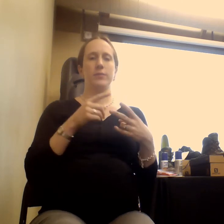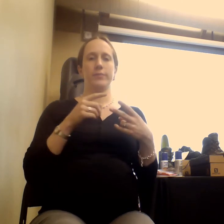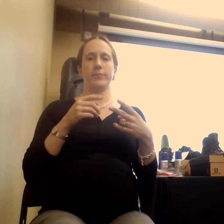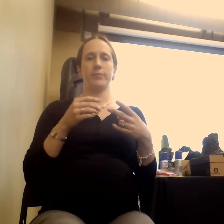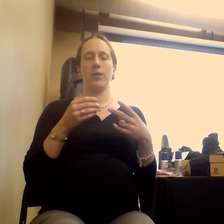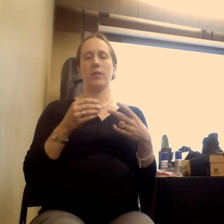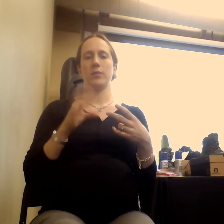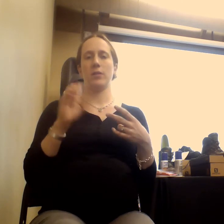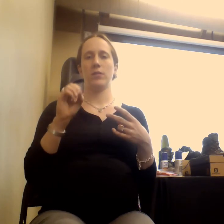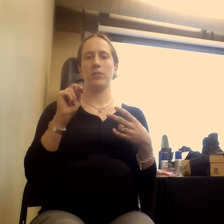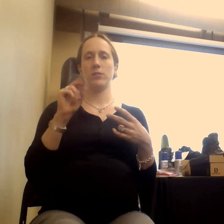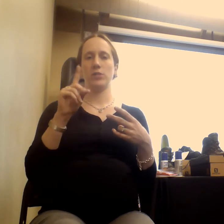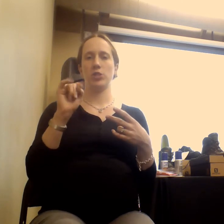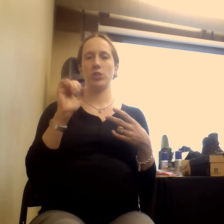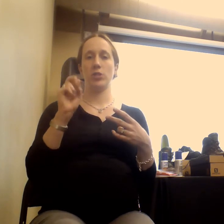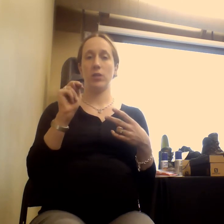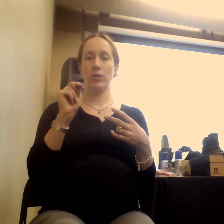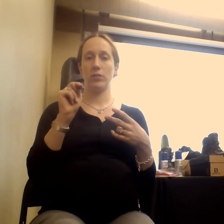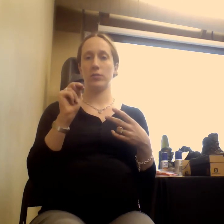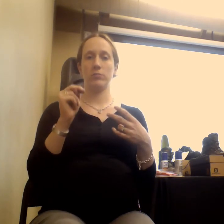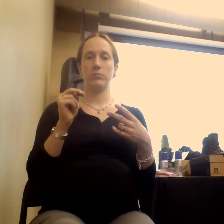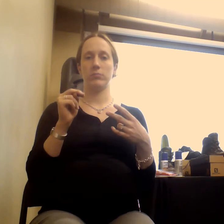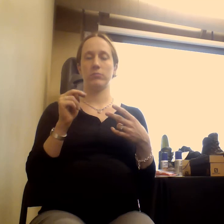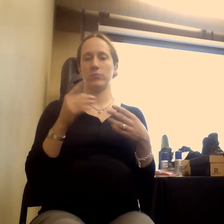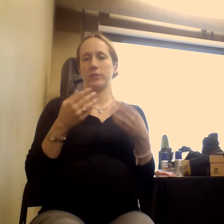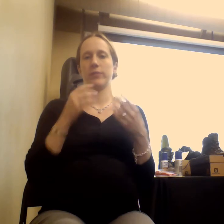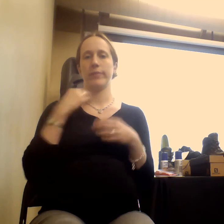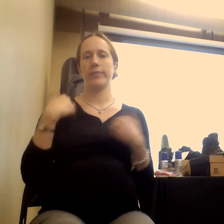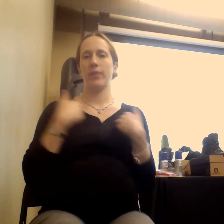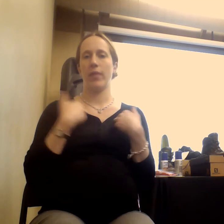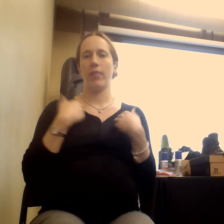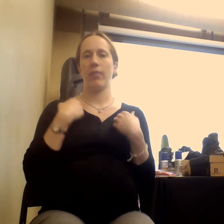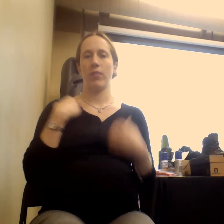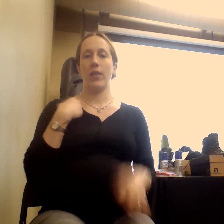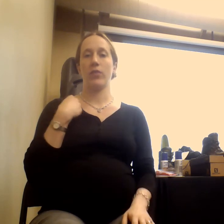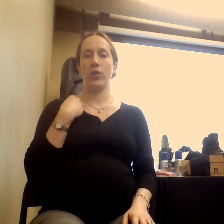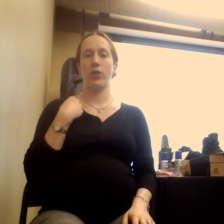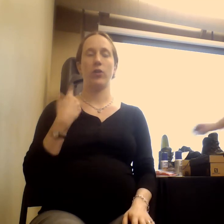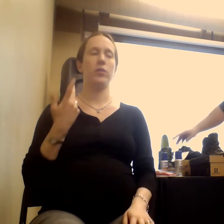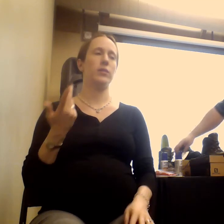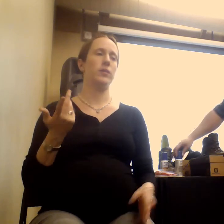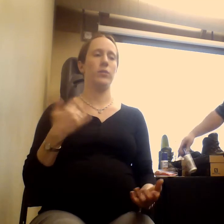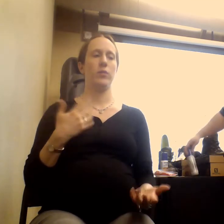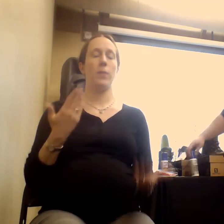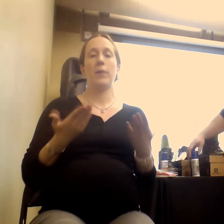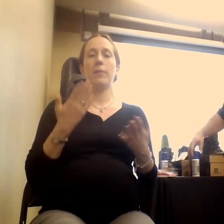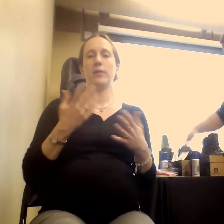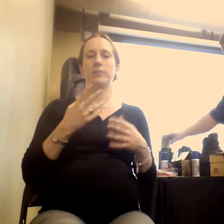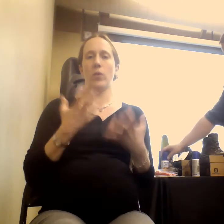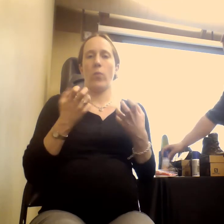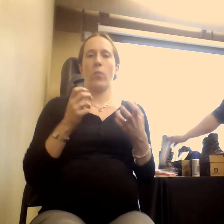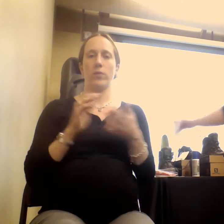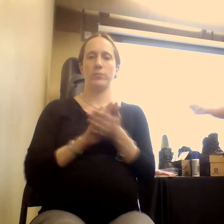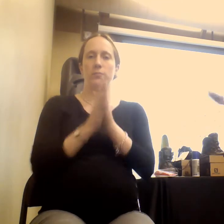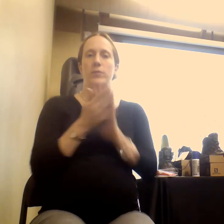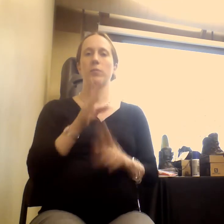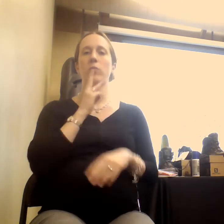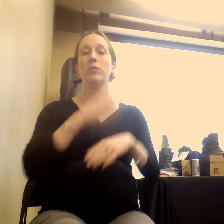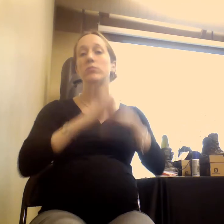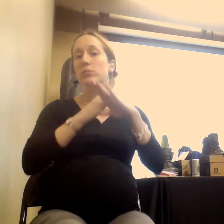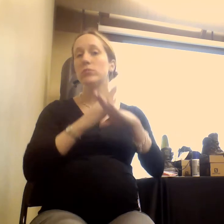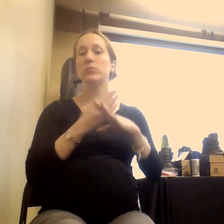Waterproofing if you get a boot that's not waterproof, and now all of a sudden you're headed to Seattle and you're like, oh no, I know to waterproof it. Make sure you get the right one. All